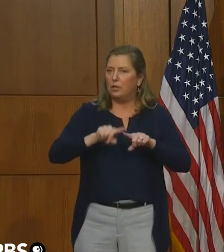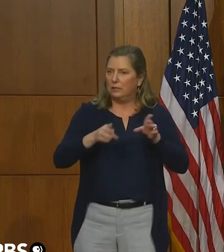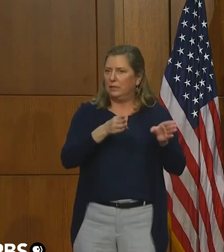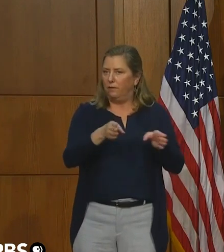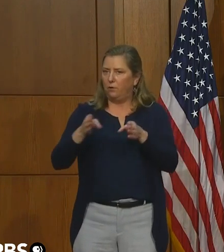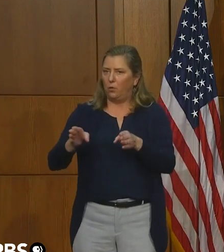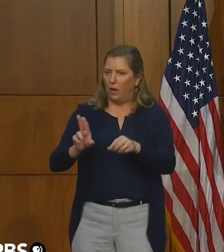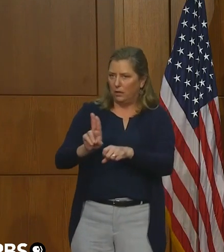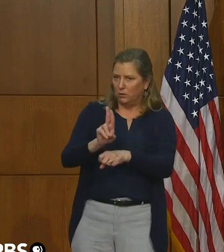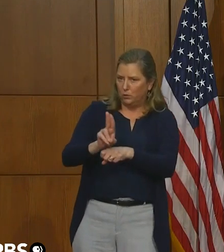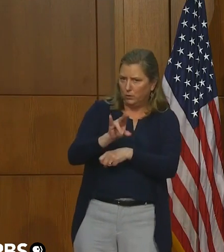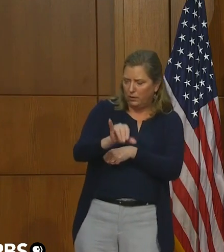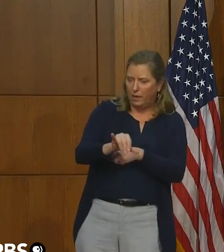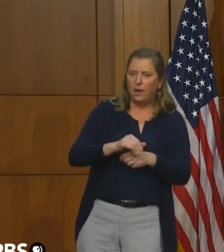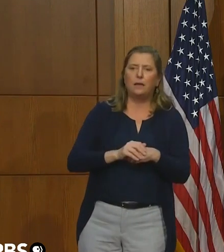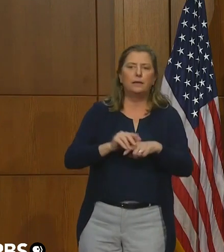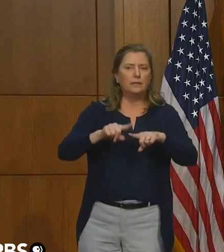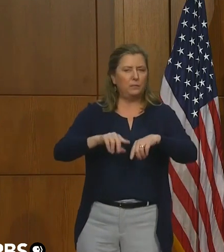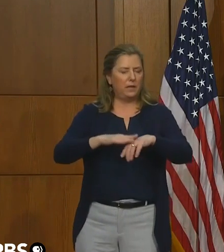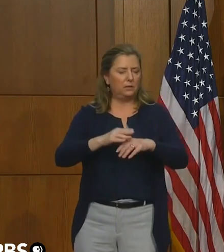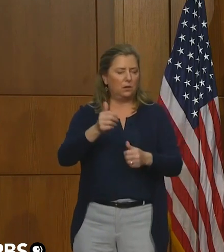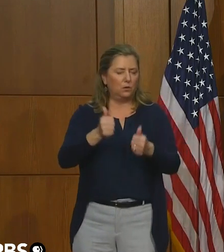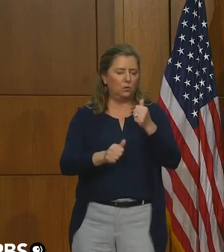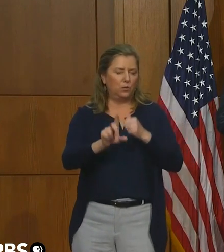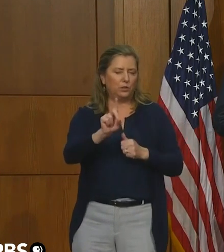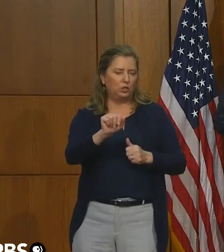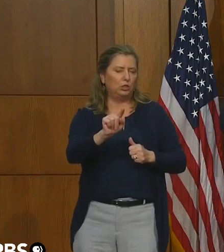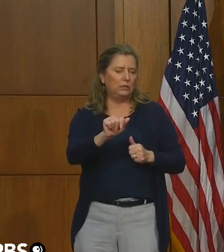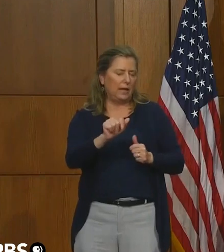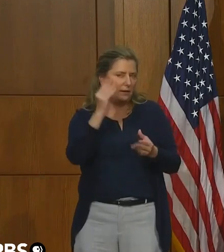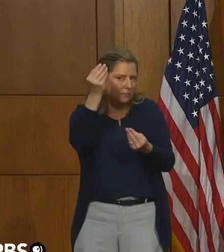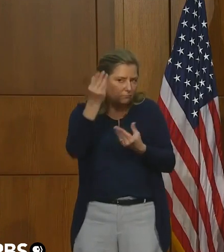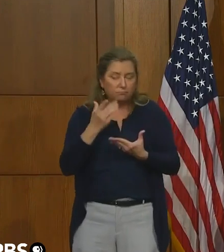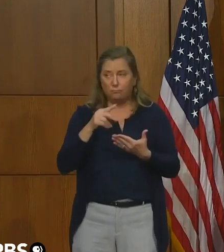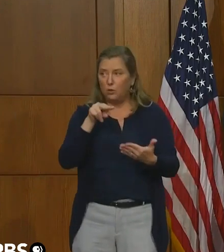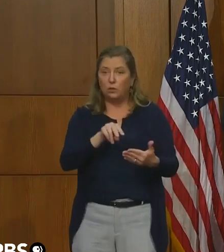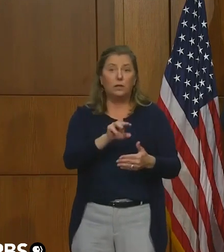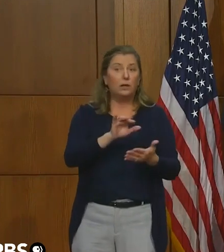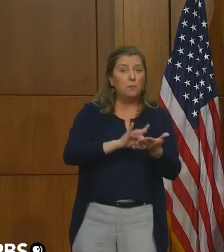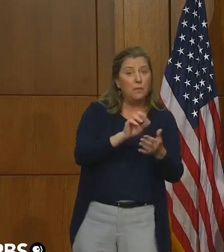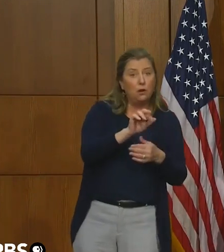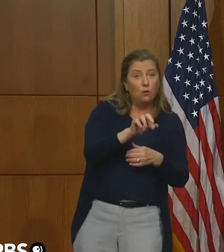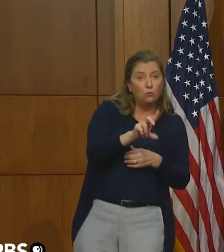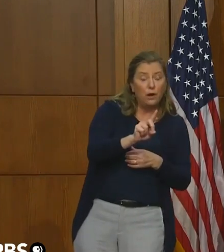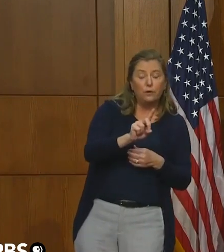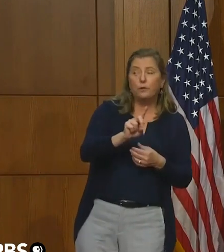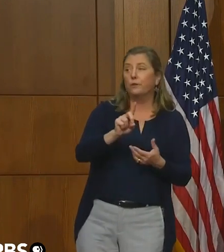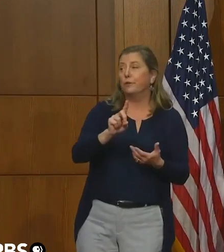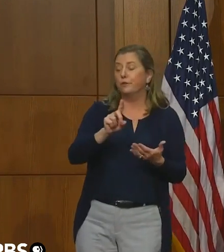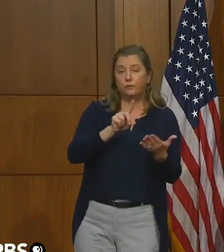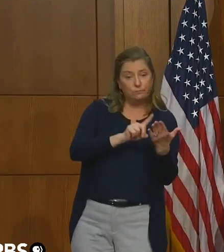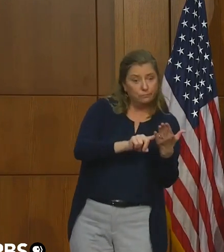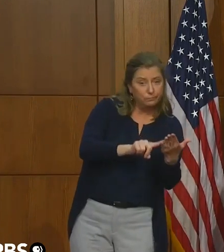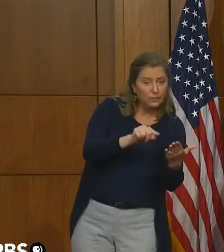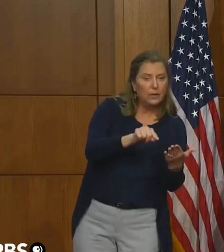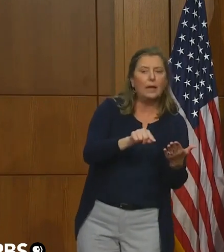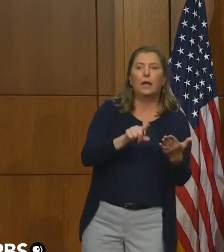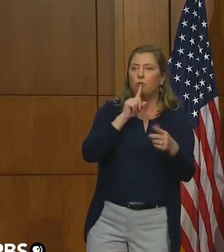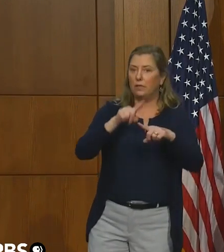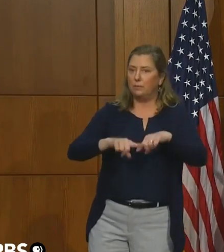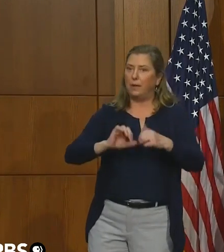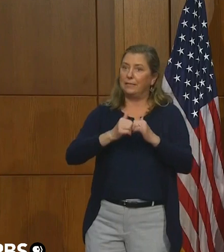that could be used to do that, and it depends on the data sets available to us. You can look at medical records. It does depend a bit on